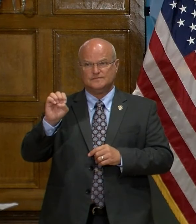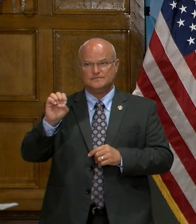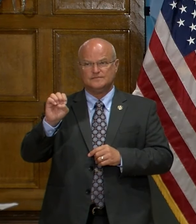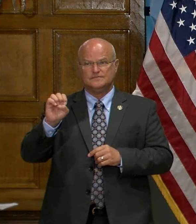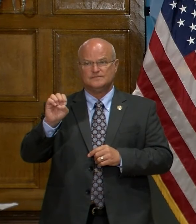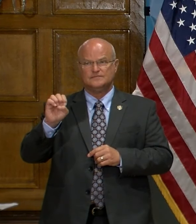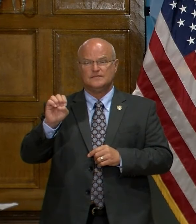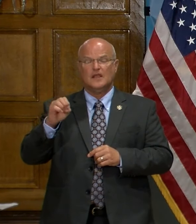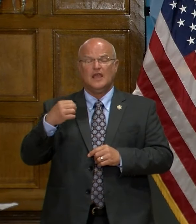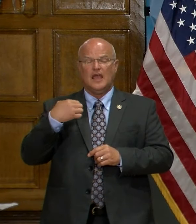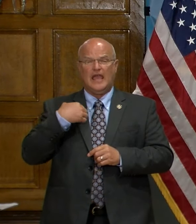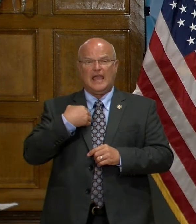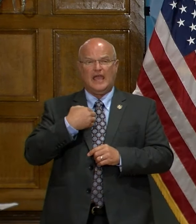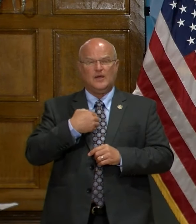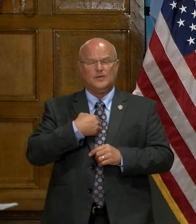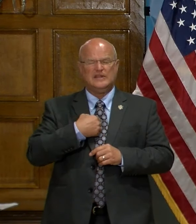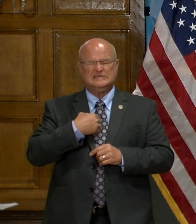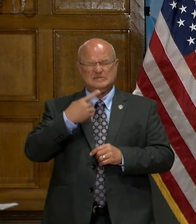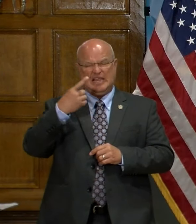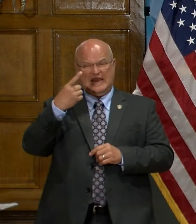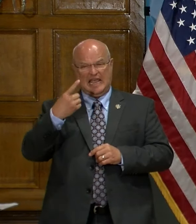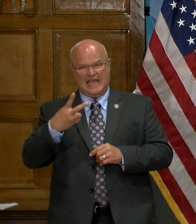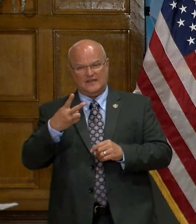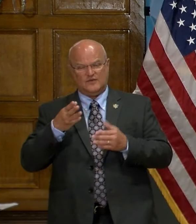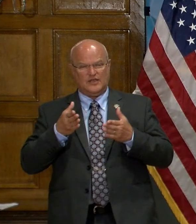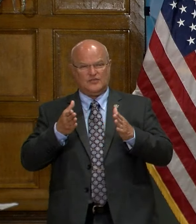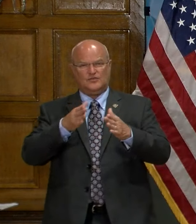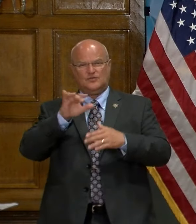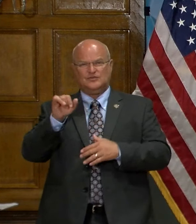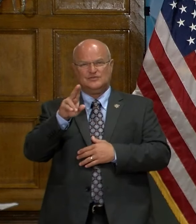June, and we're just barely halfway through.